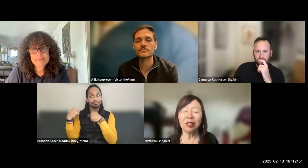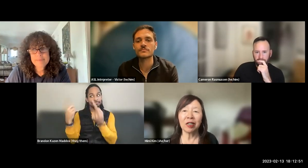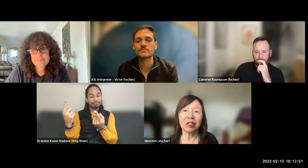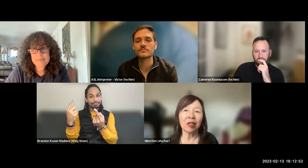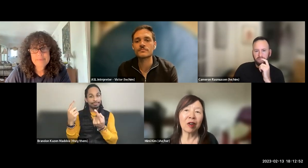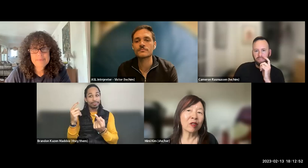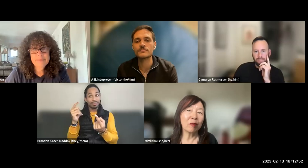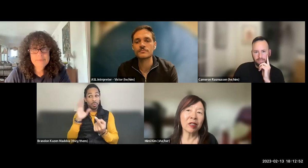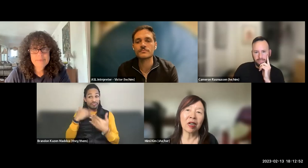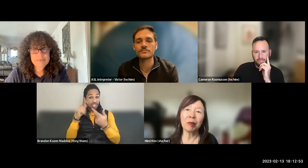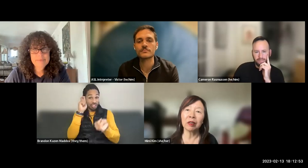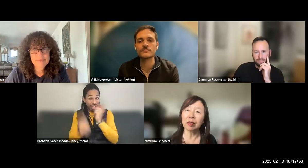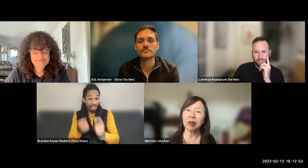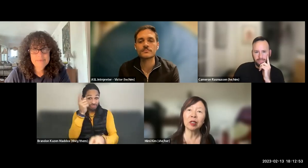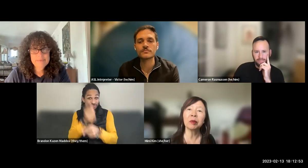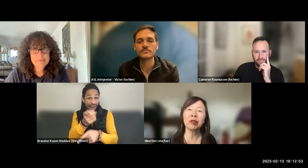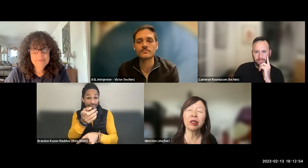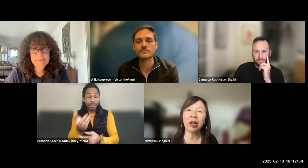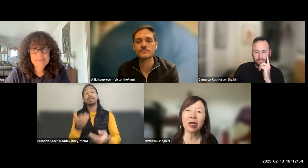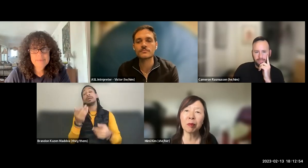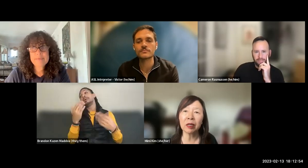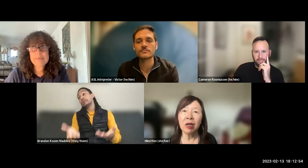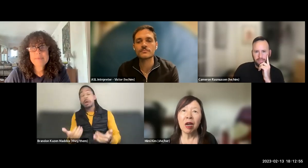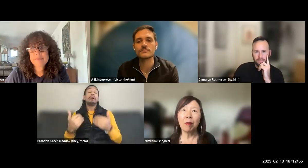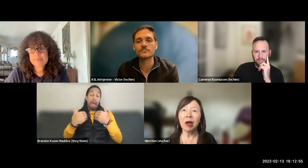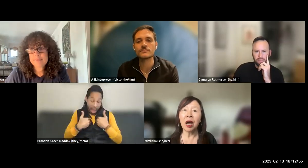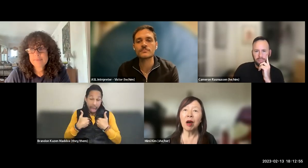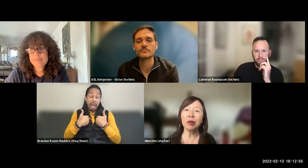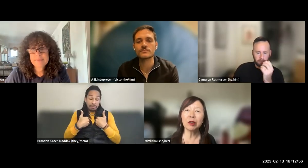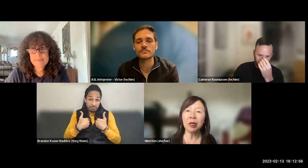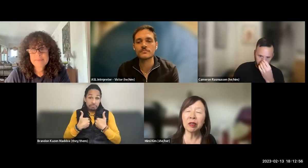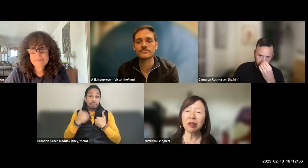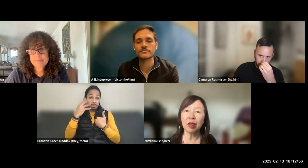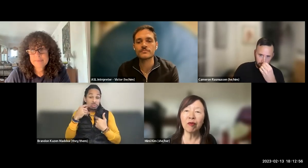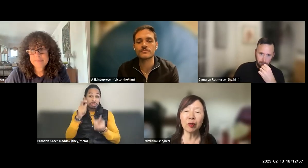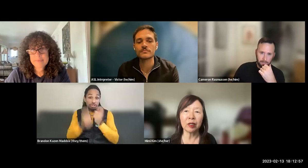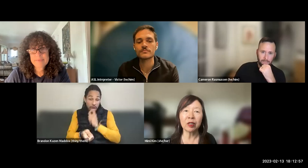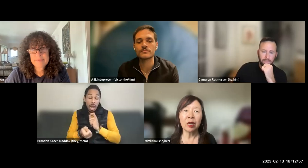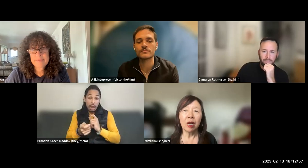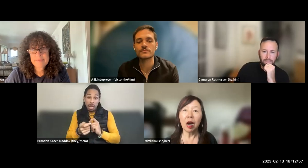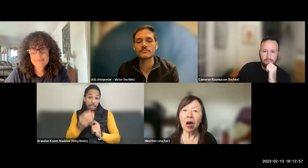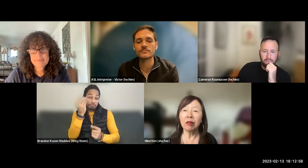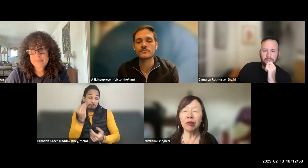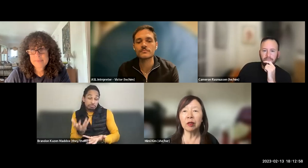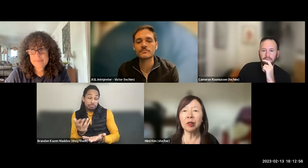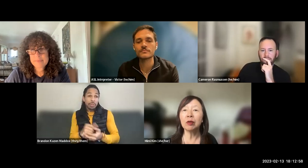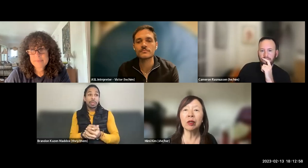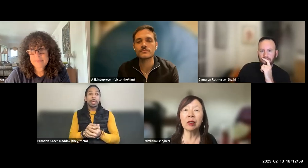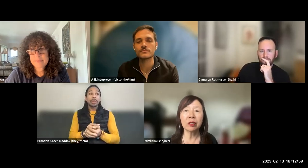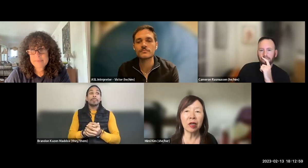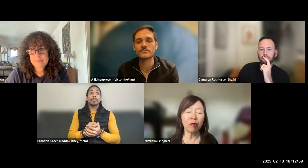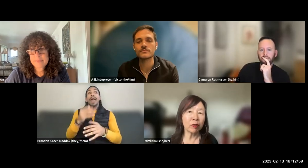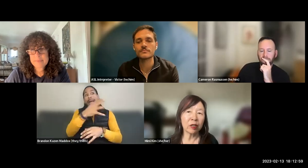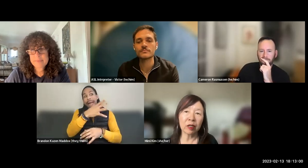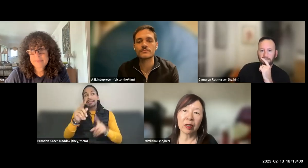has been a change, and I also want to talk about a little bit of a different aspect about how there's been this influence on the field due to